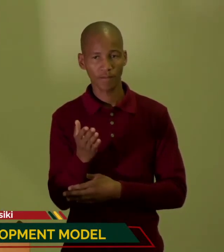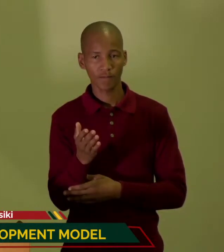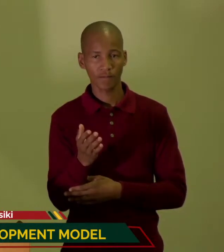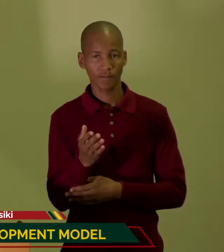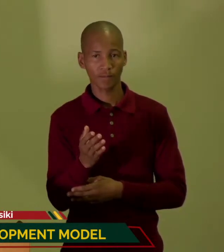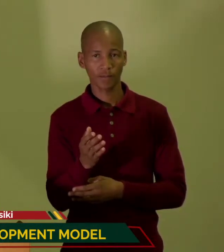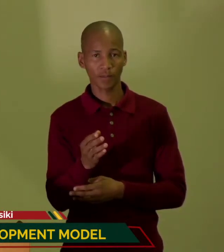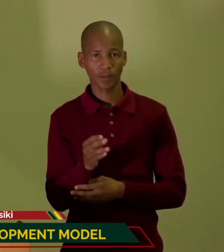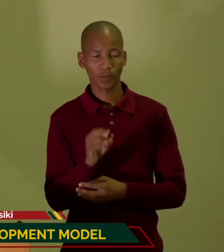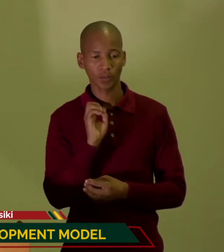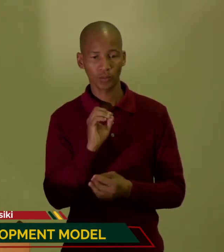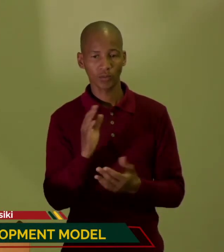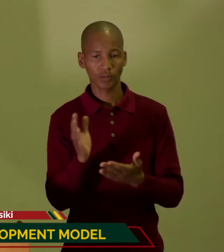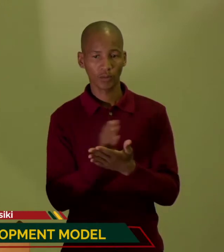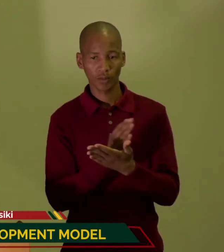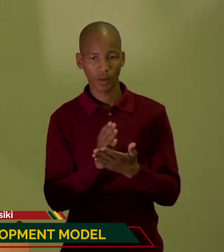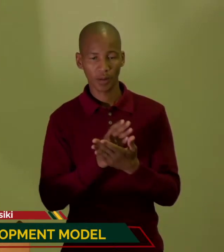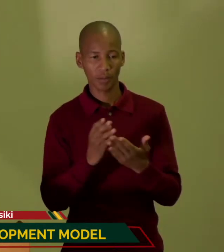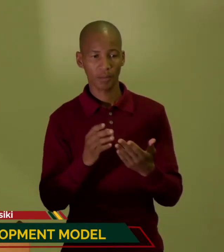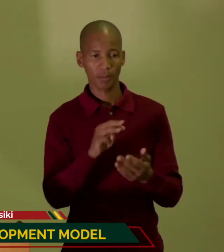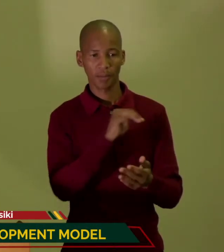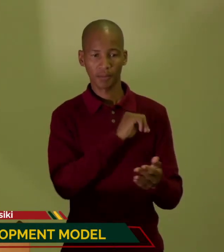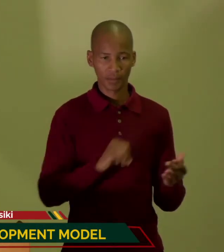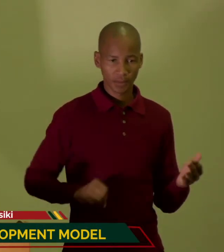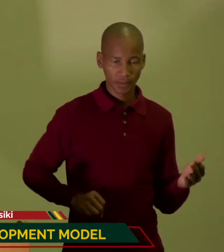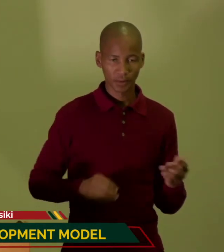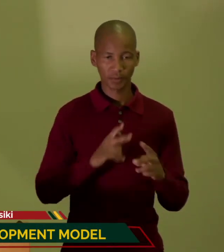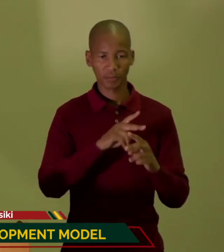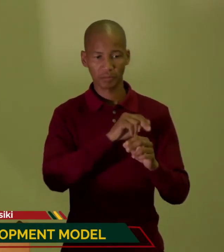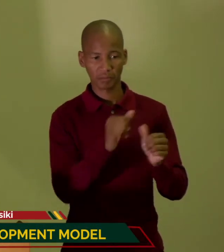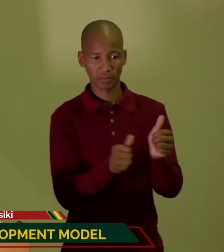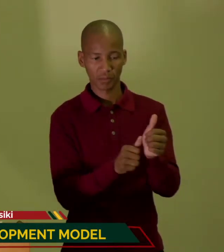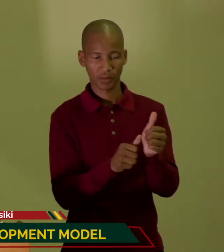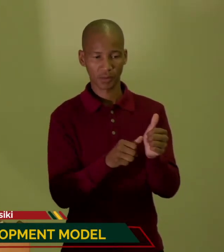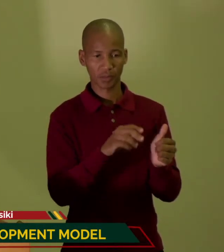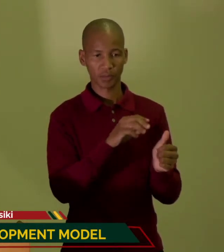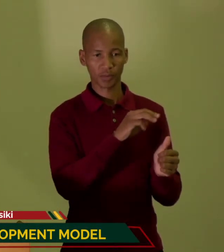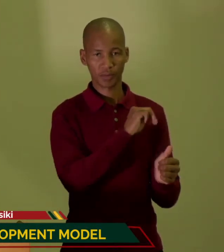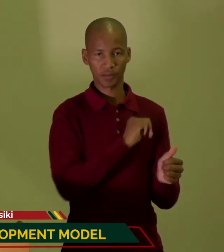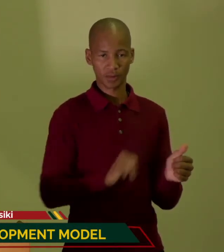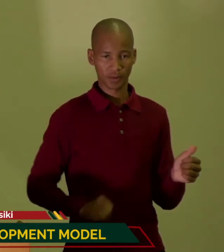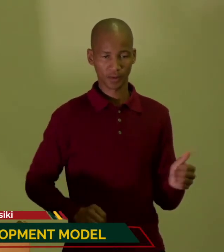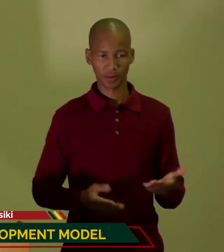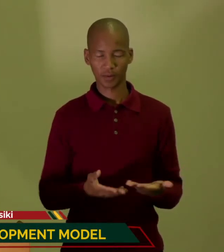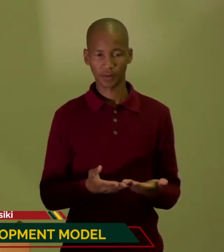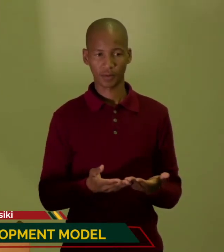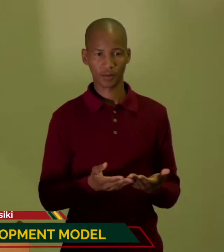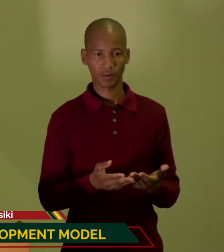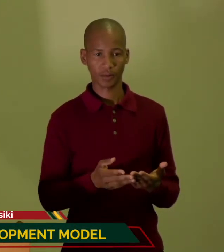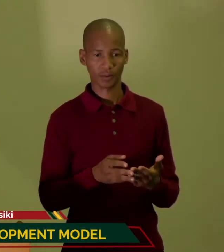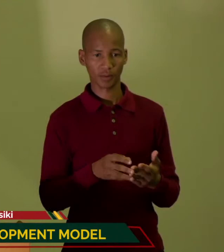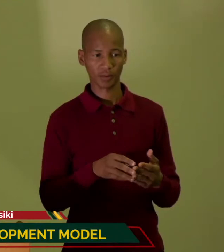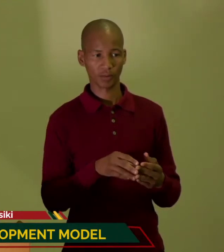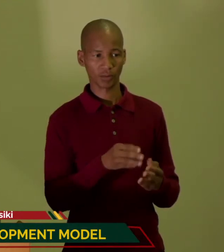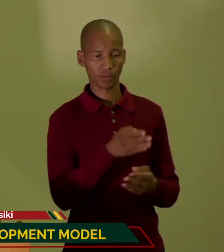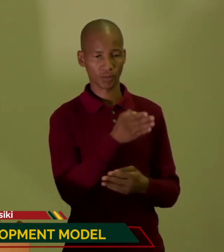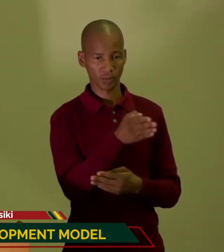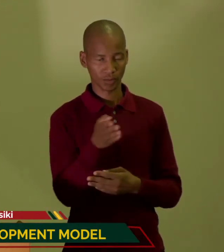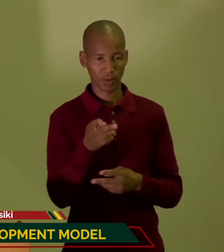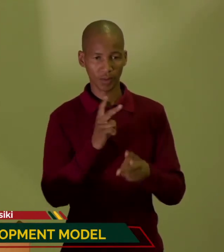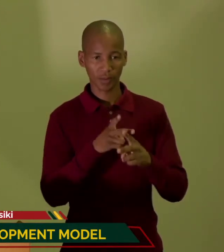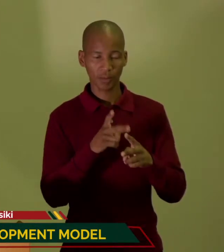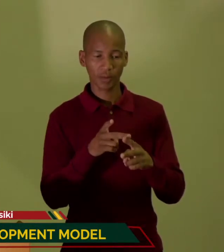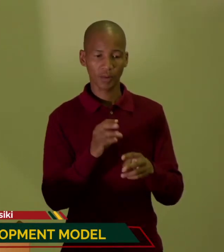some ministers and deputy ministers that are residing members in the